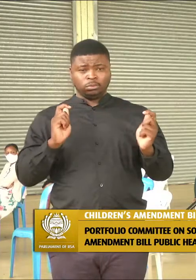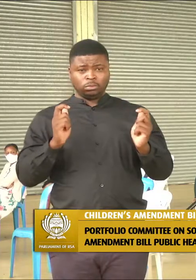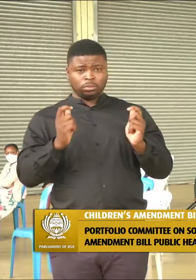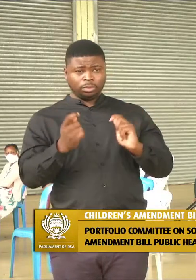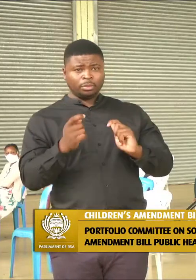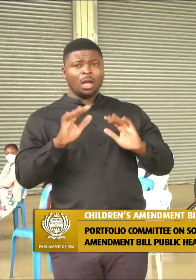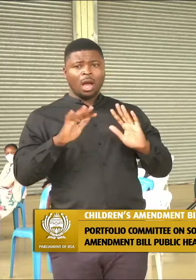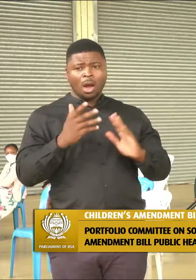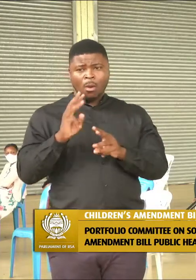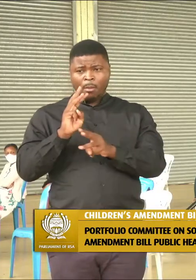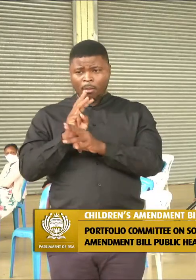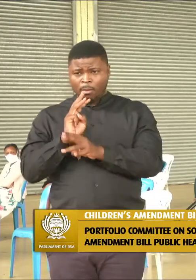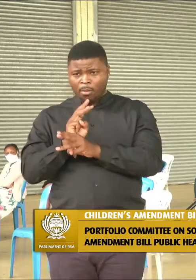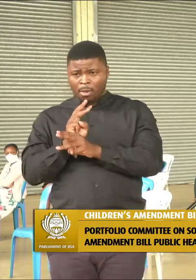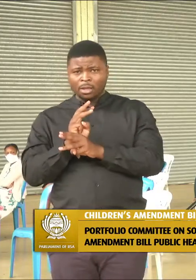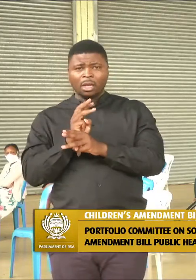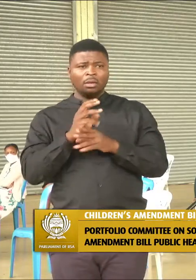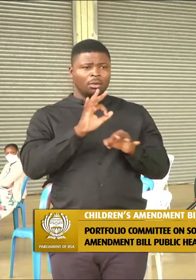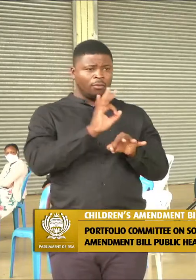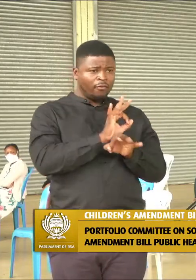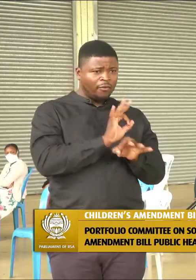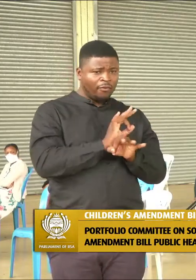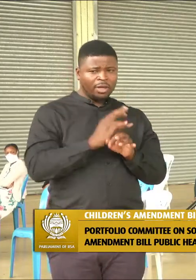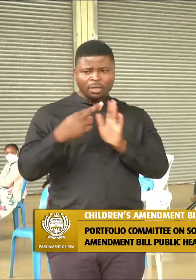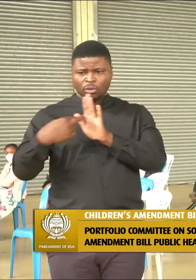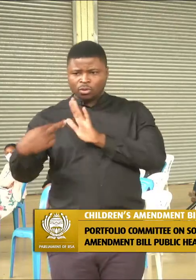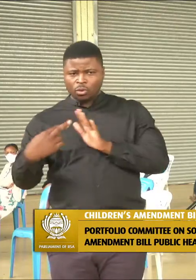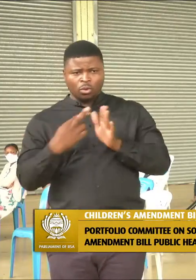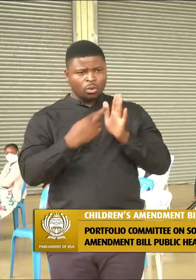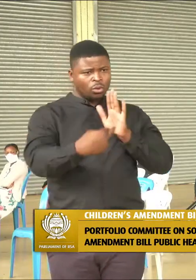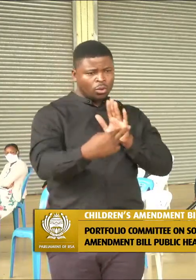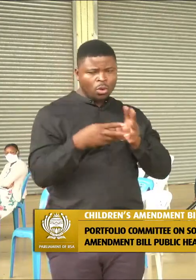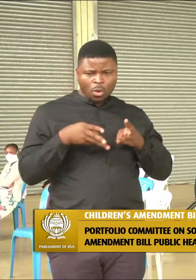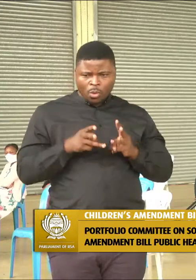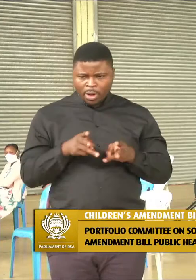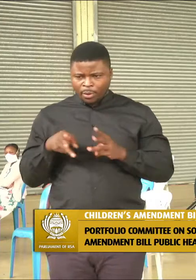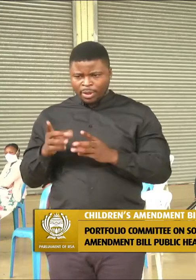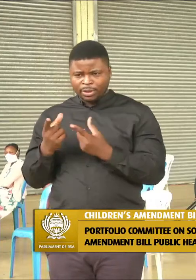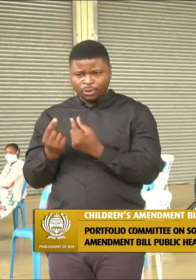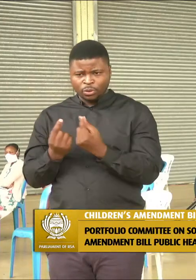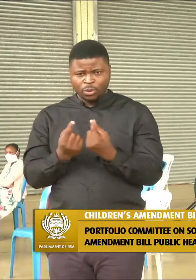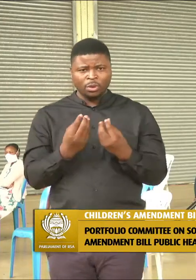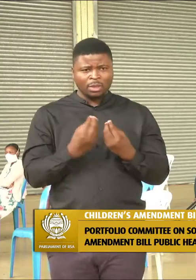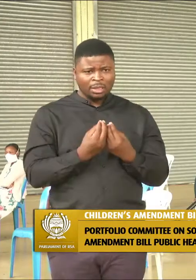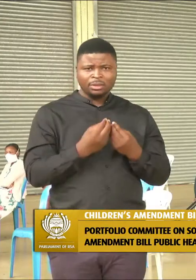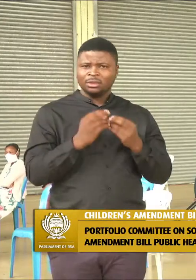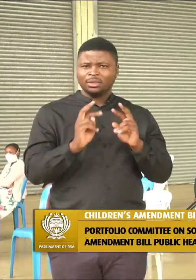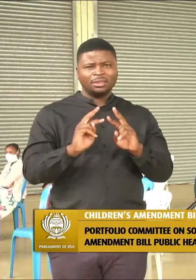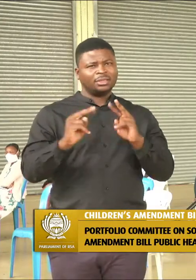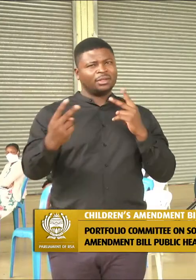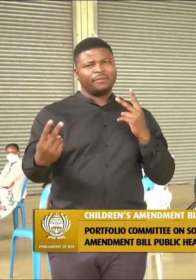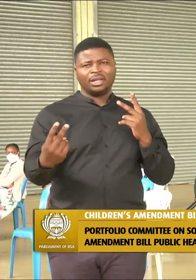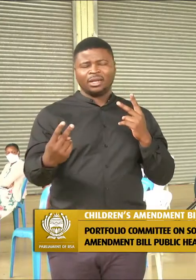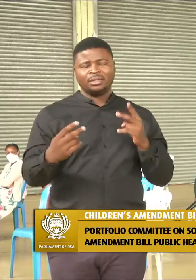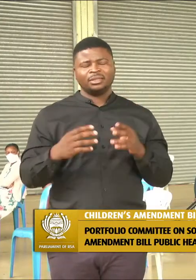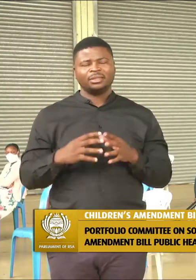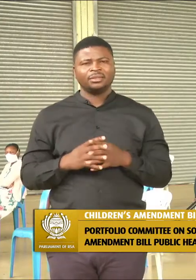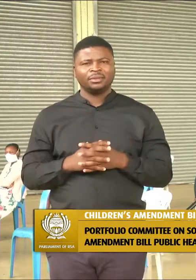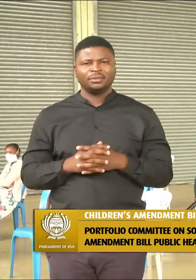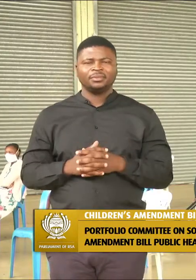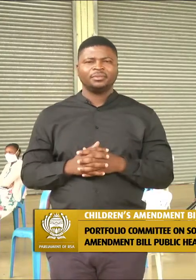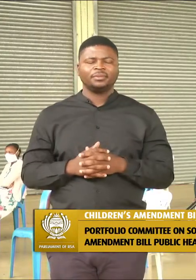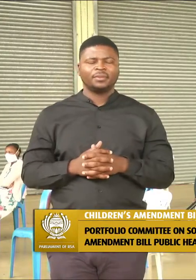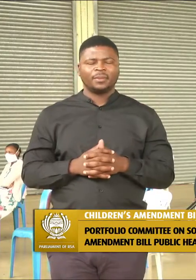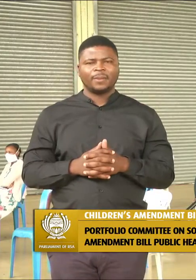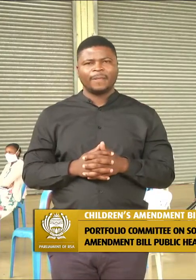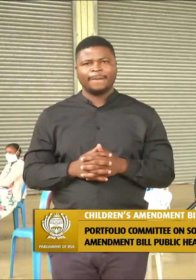of mothers and the role of fathers in society. Kubonakala engathi emphakathini indima yomama nobaba